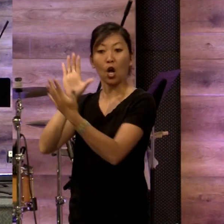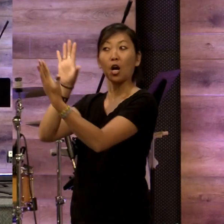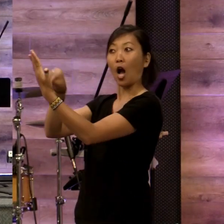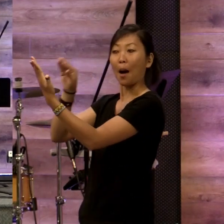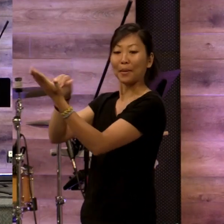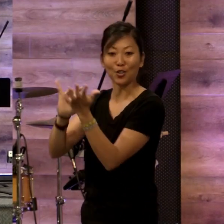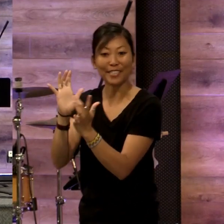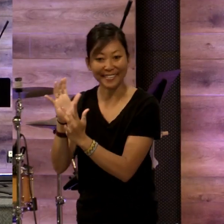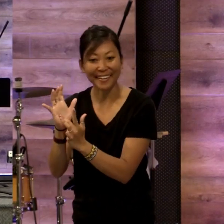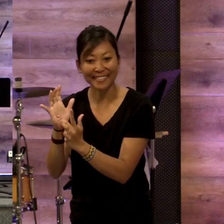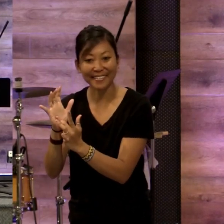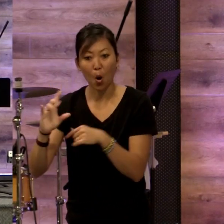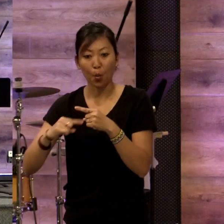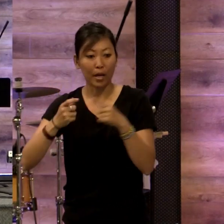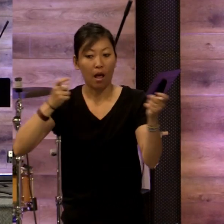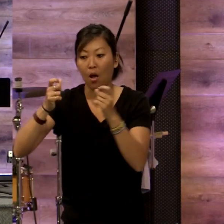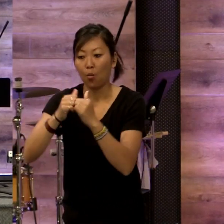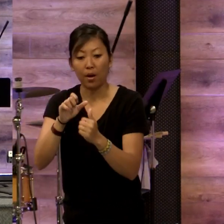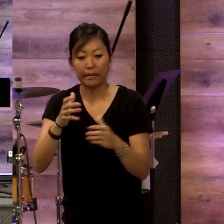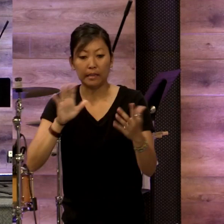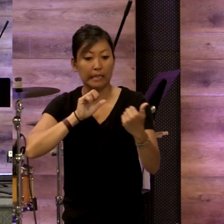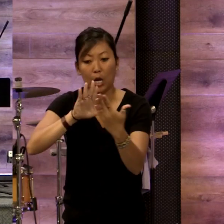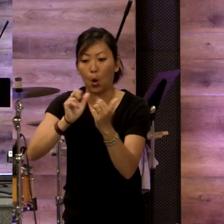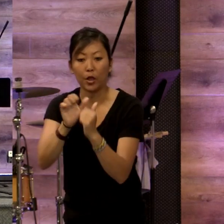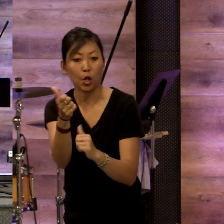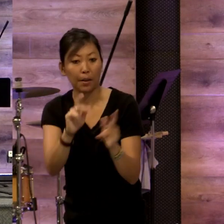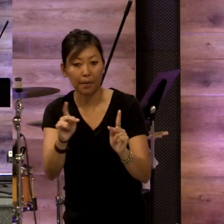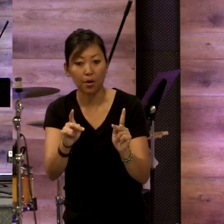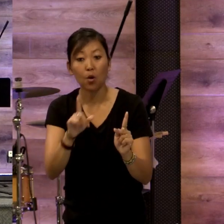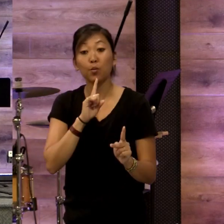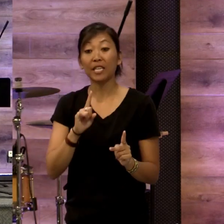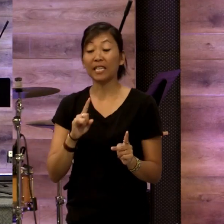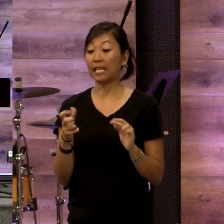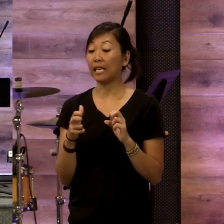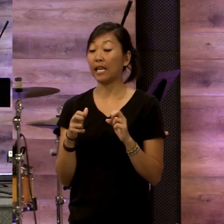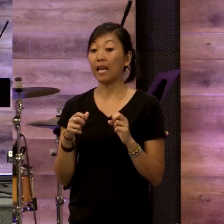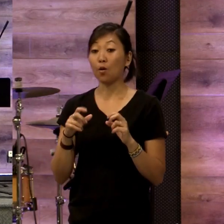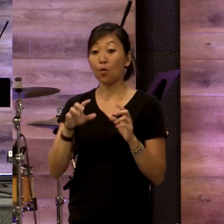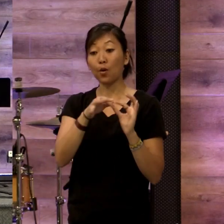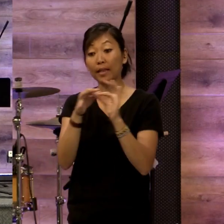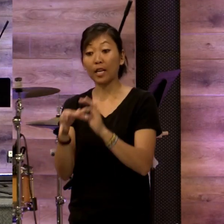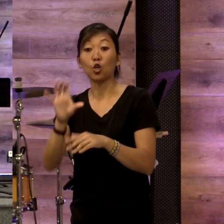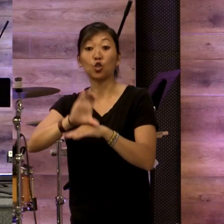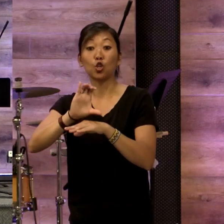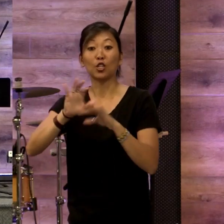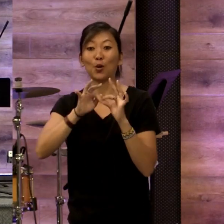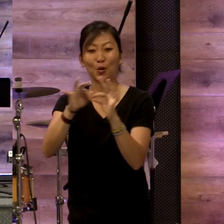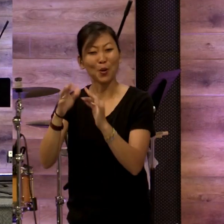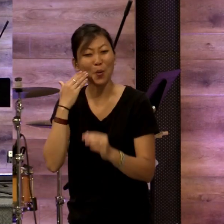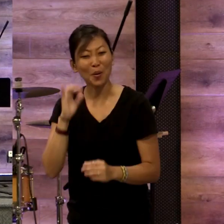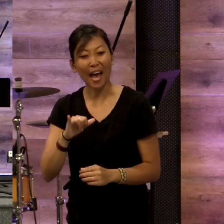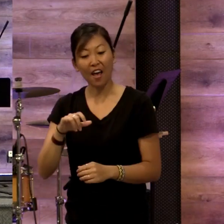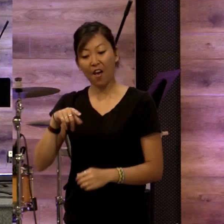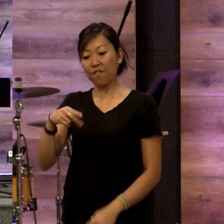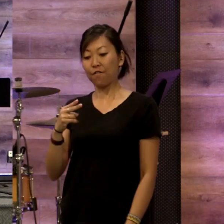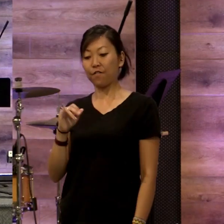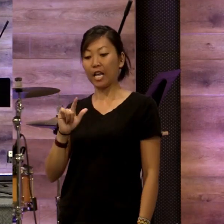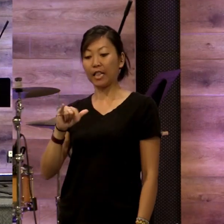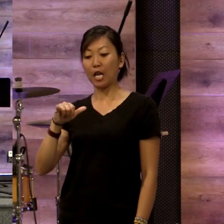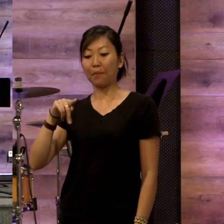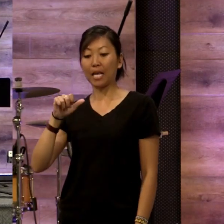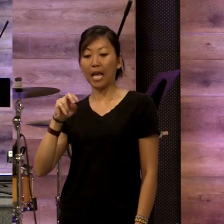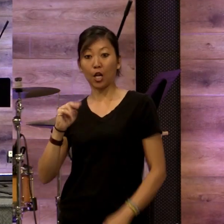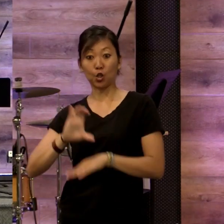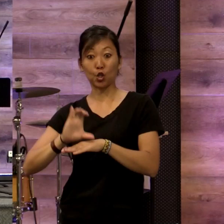when dealing with one another. See, the context of this is actually an issue of church unity. That the people of the Philippian church were seeking their